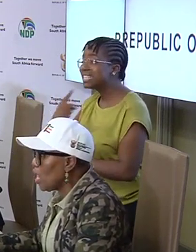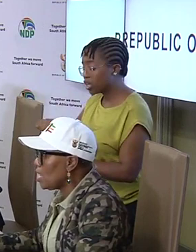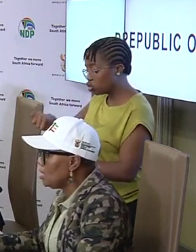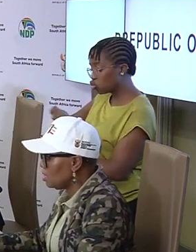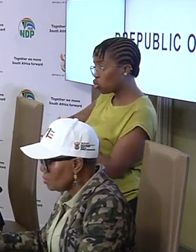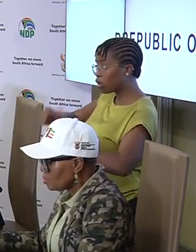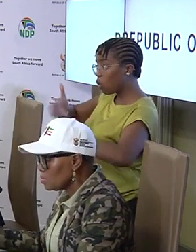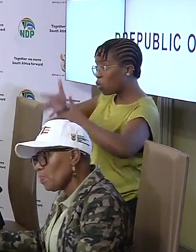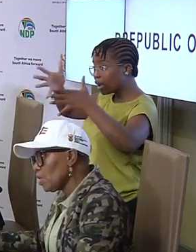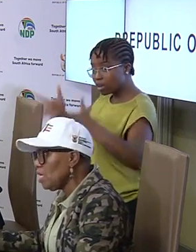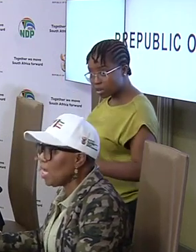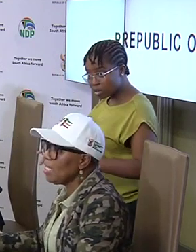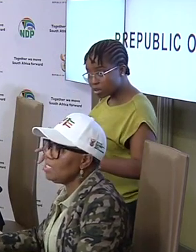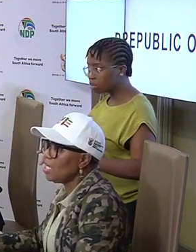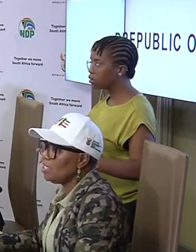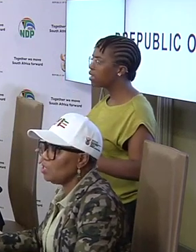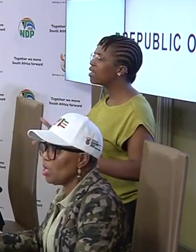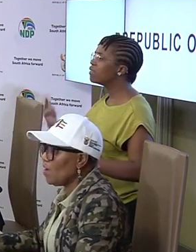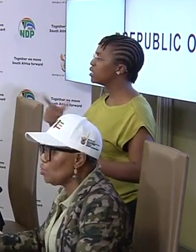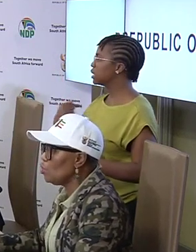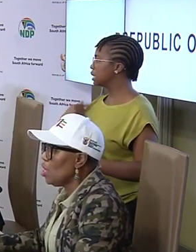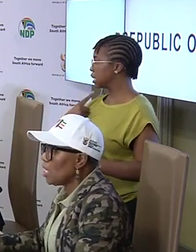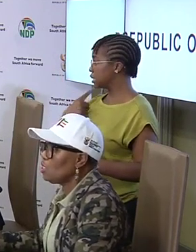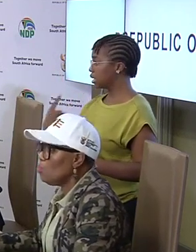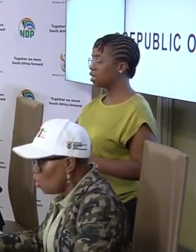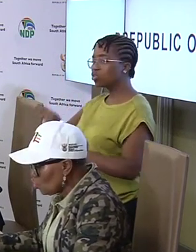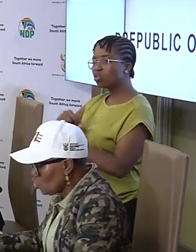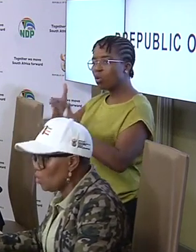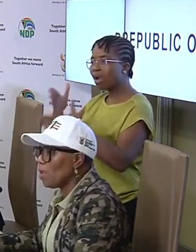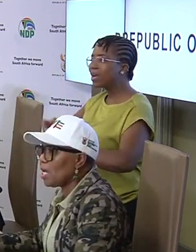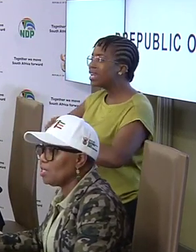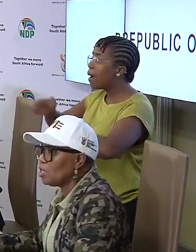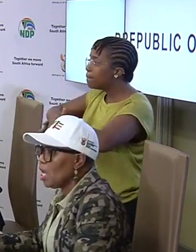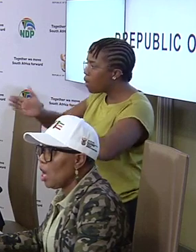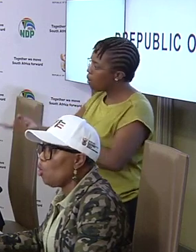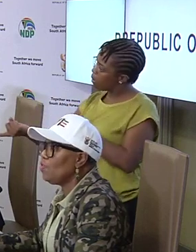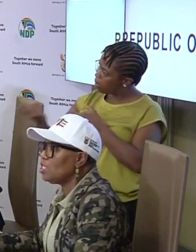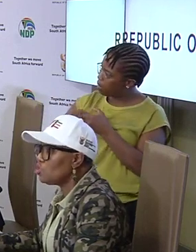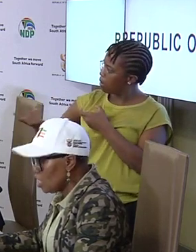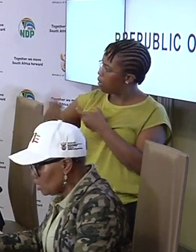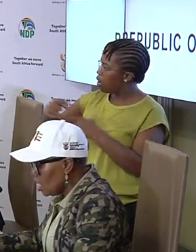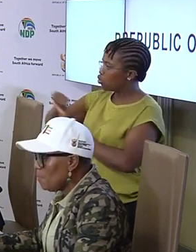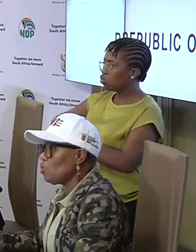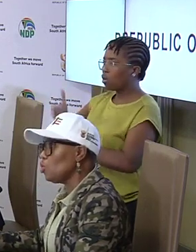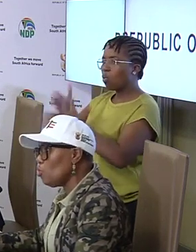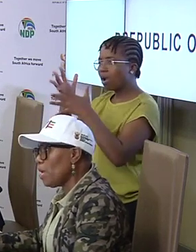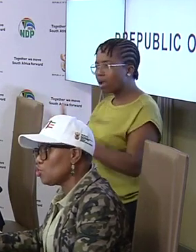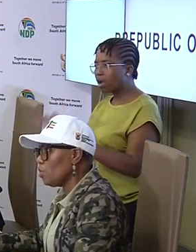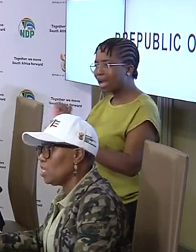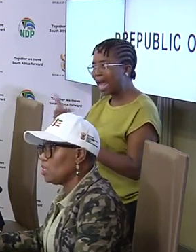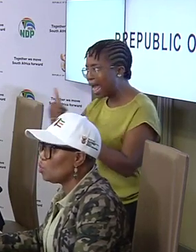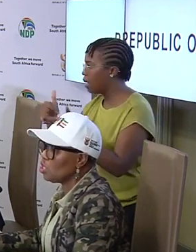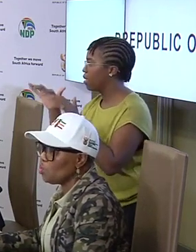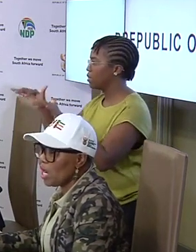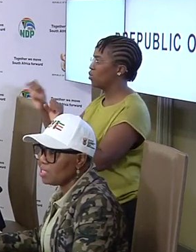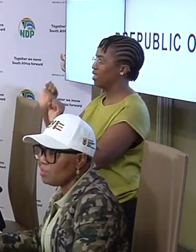social workers, as I indicated, we have to get more social workers on the street, but also make sure